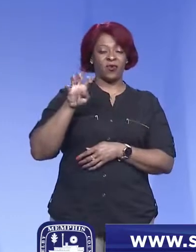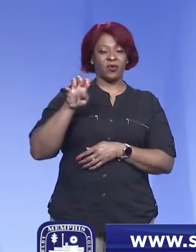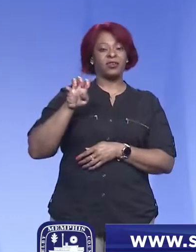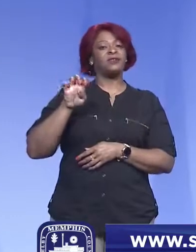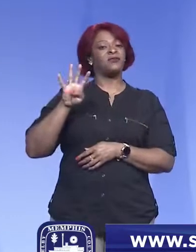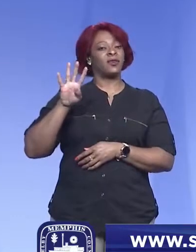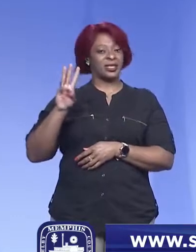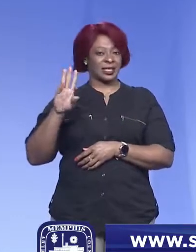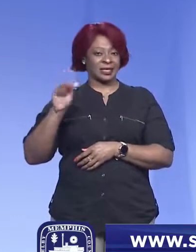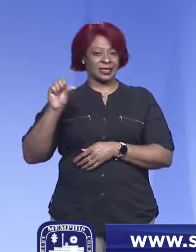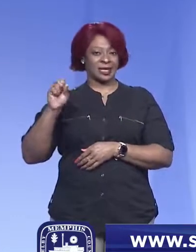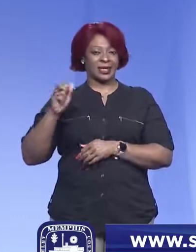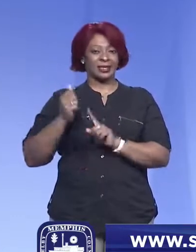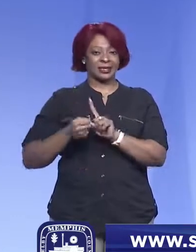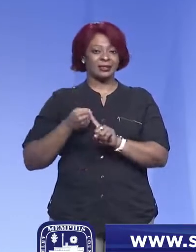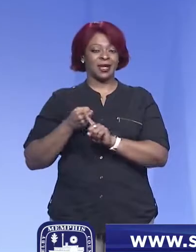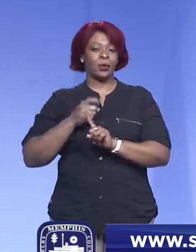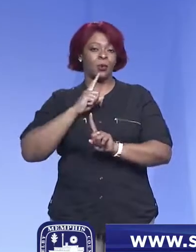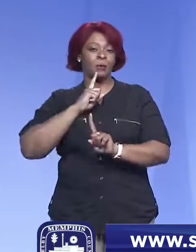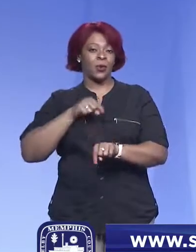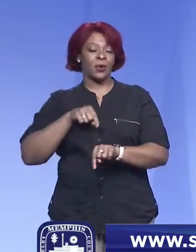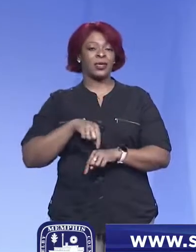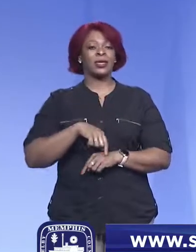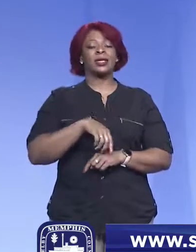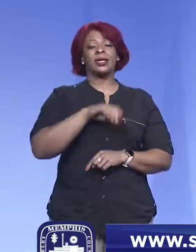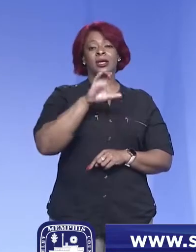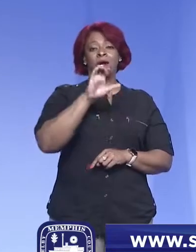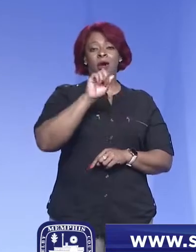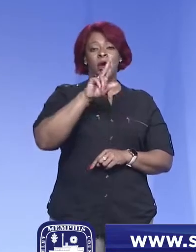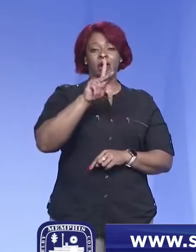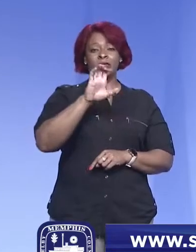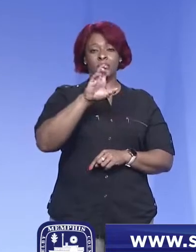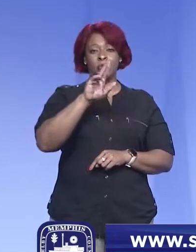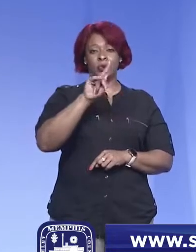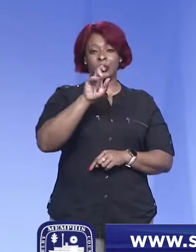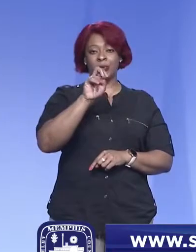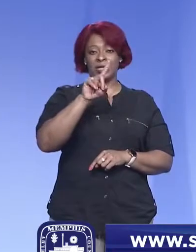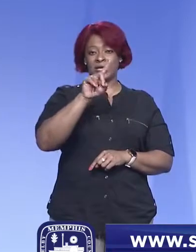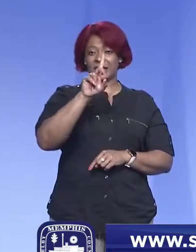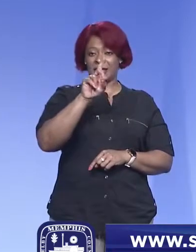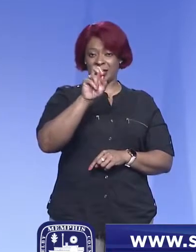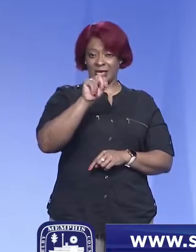17,436 cases diagnosed and reported. And Crittenden County, Arkansas is at